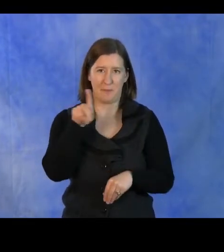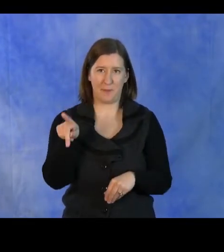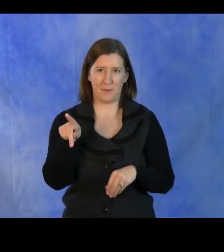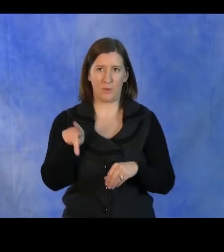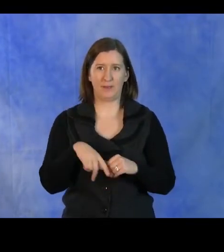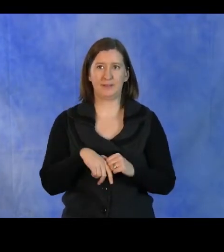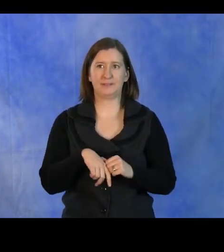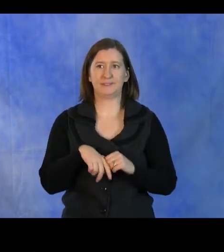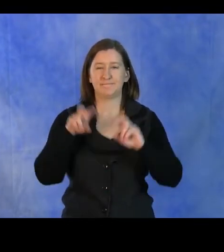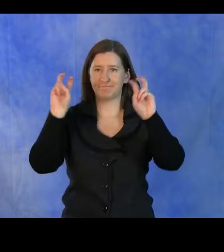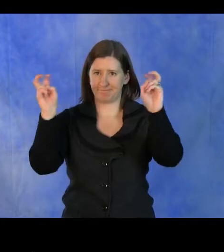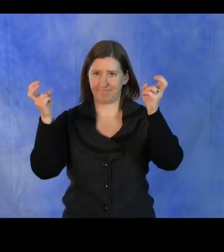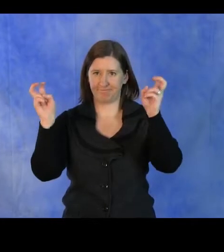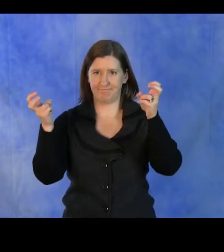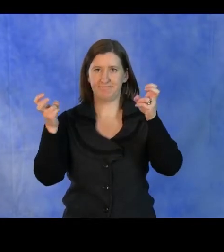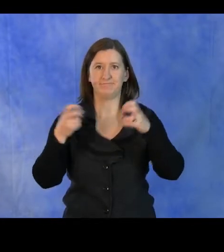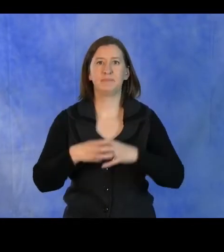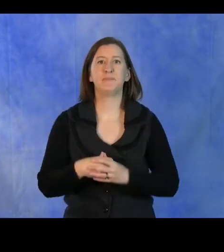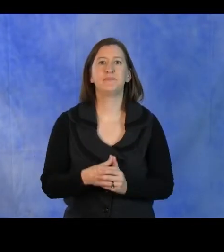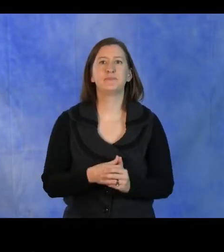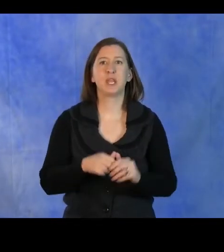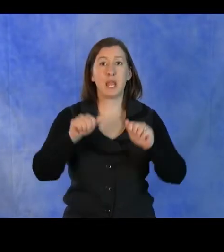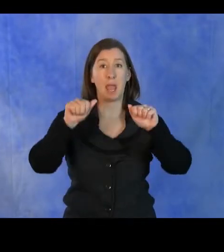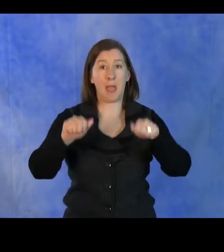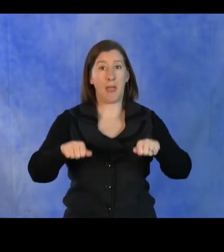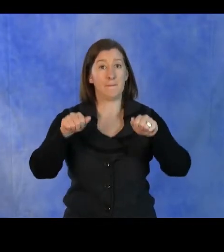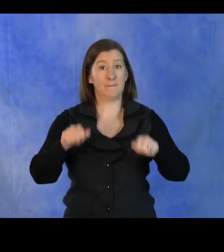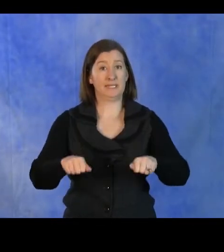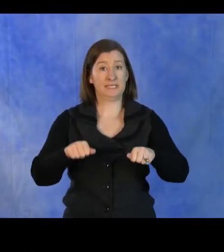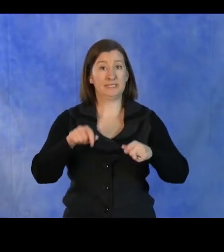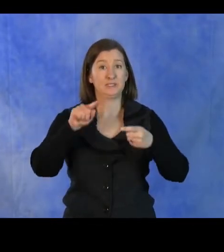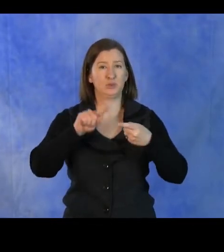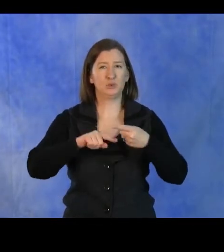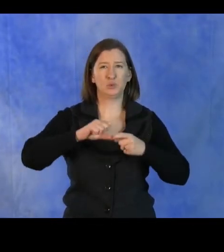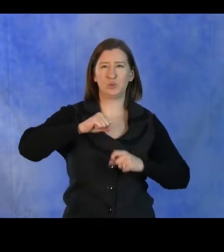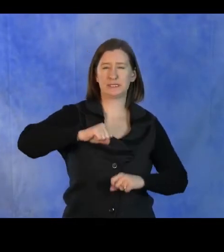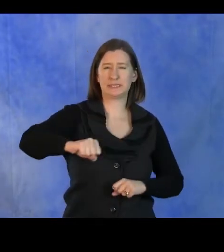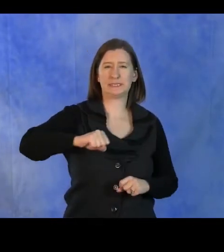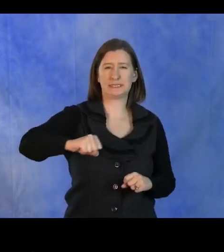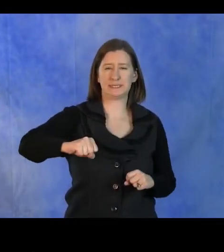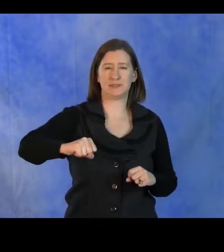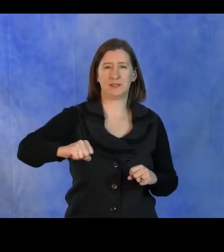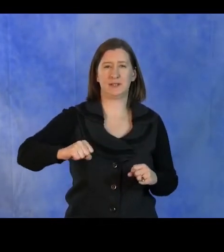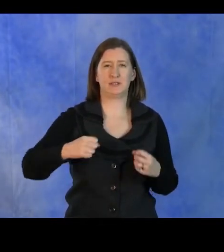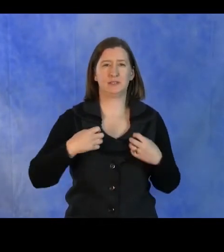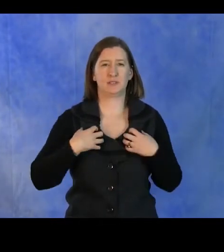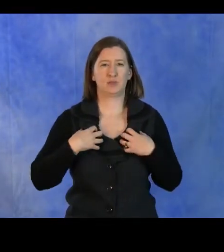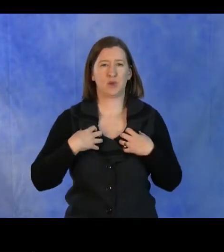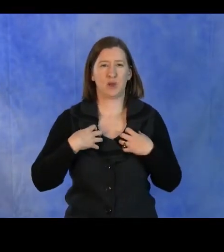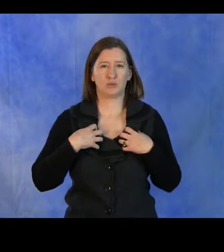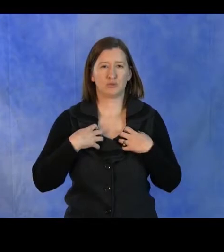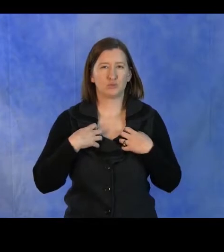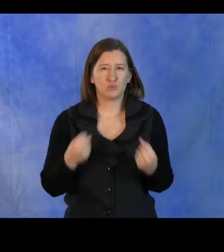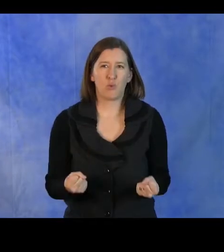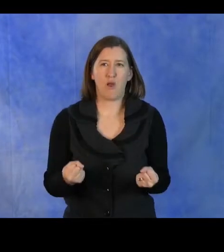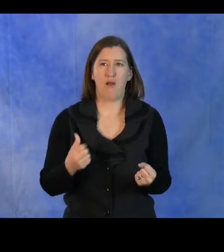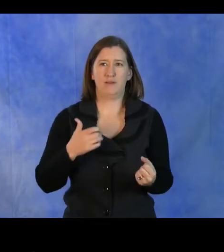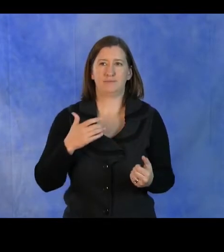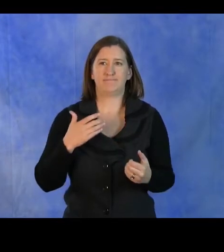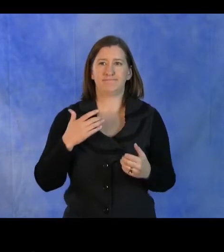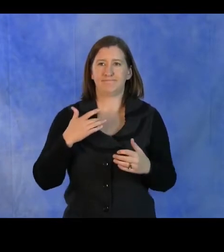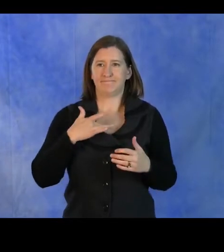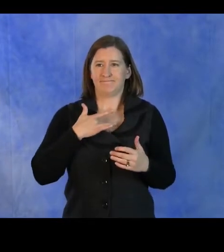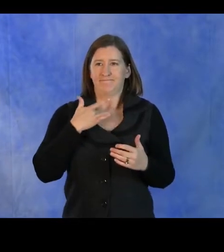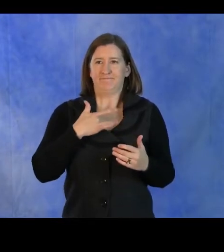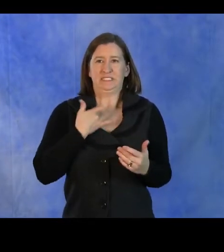Another definition I put on the PowerPoint is the ability to resist a